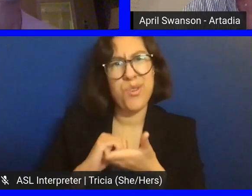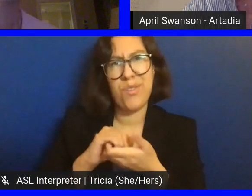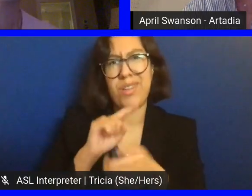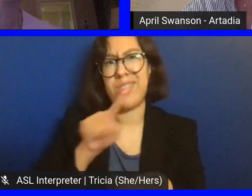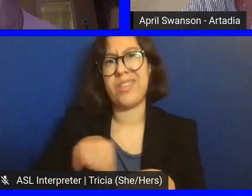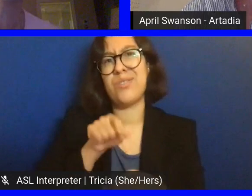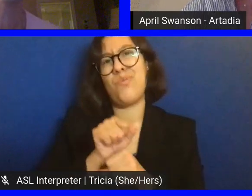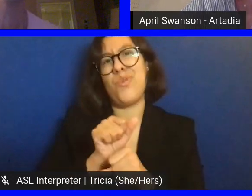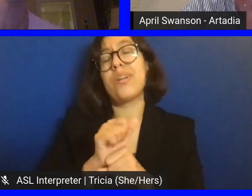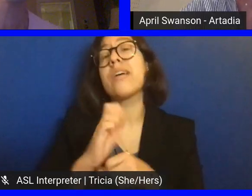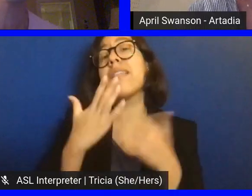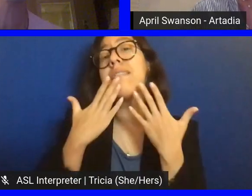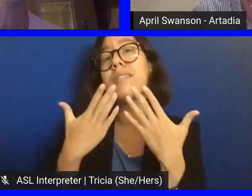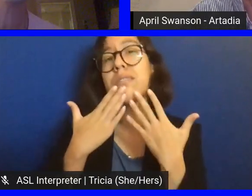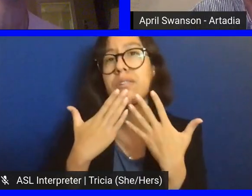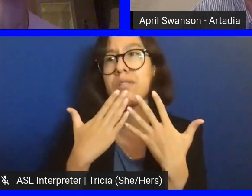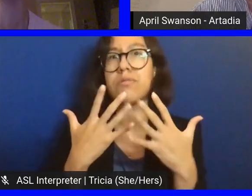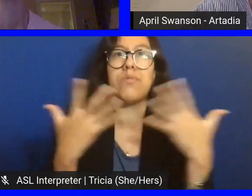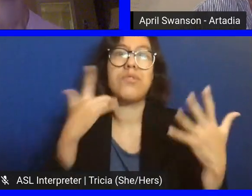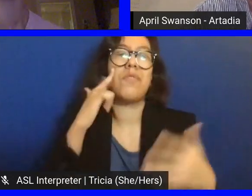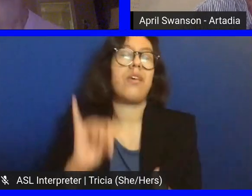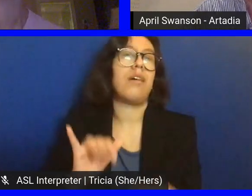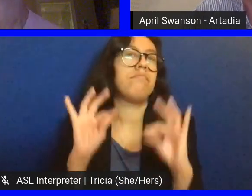work. So thank you guys for so much for that.